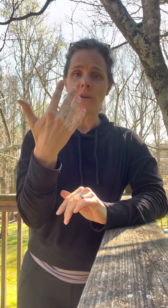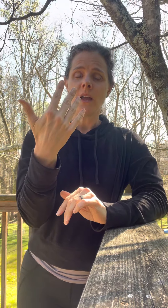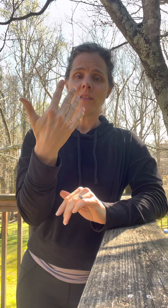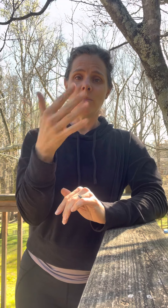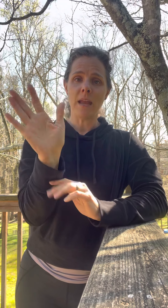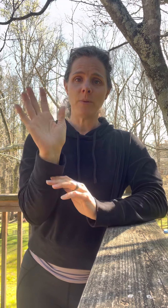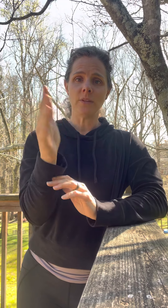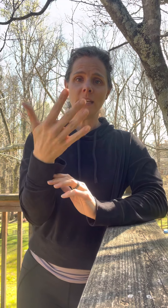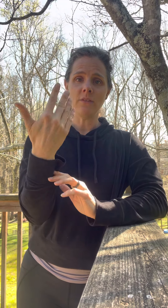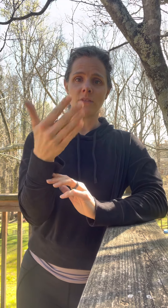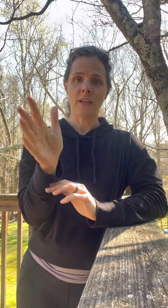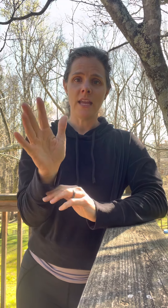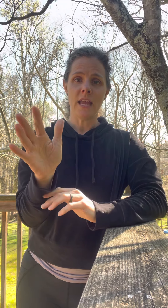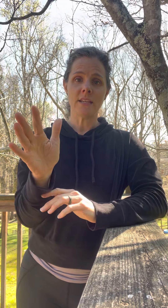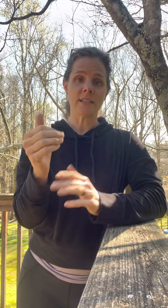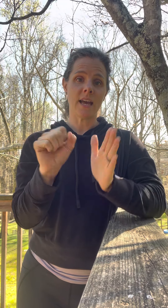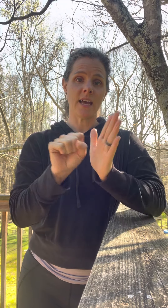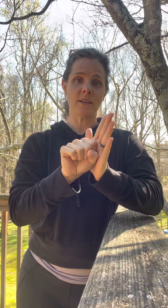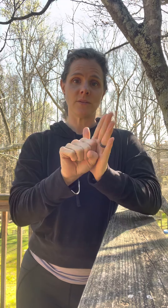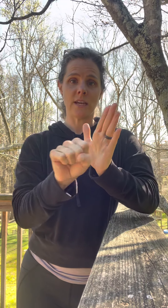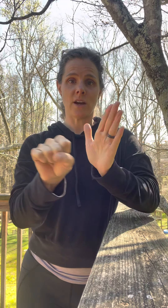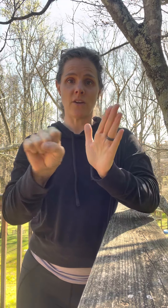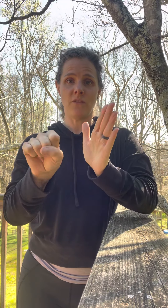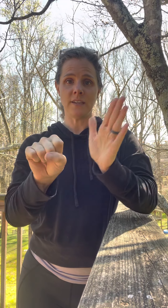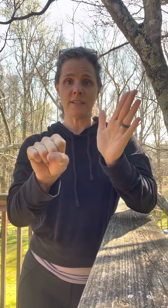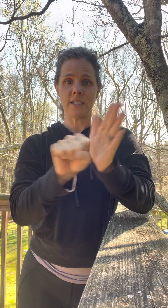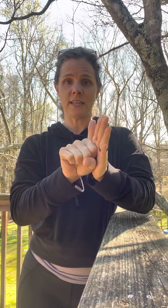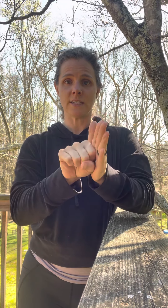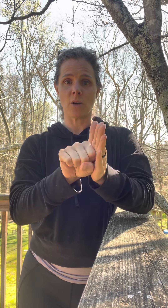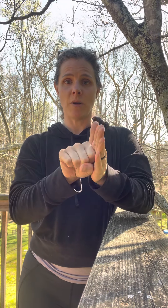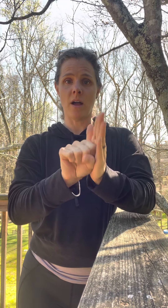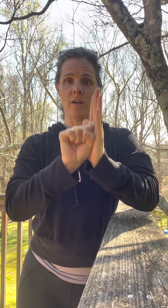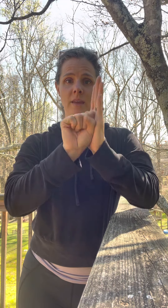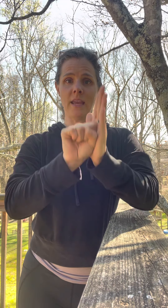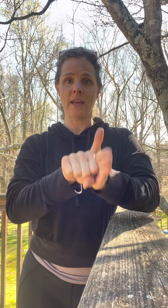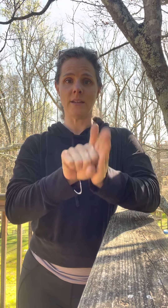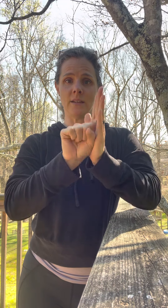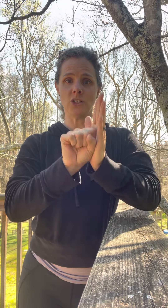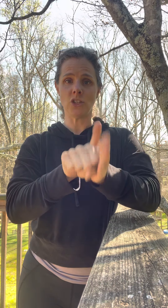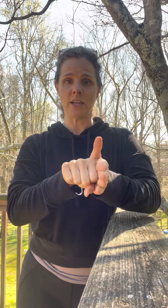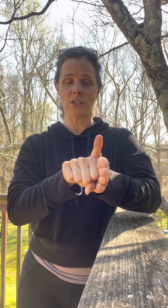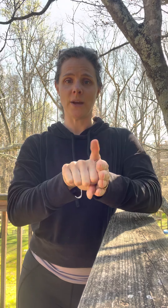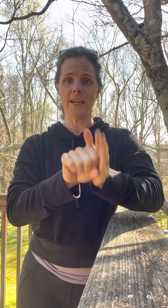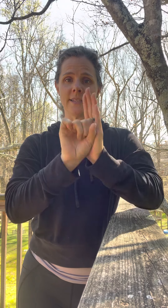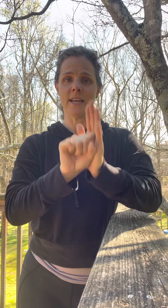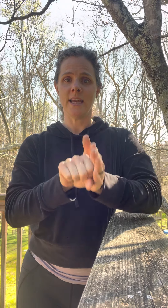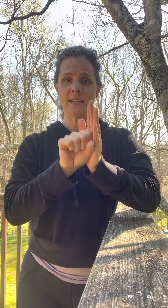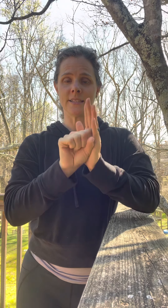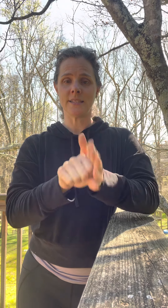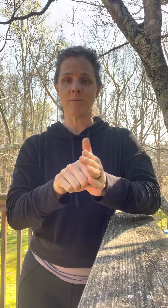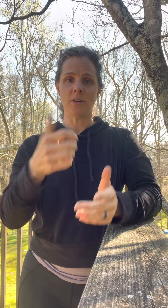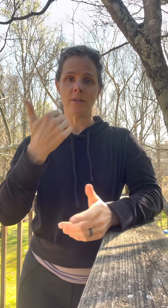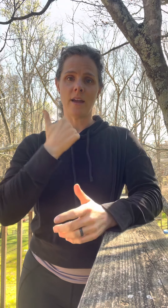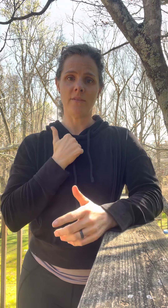the maple leaf is the take our fist against our palm and shake it twice. The symbol of